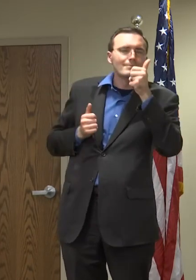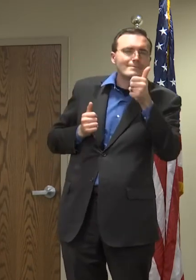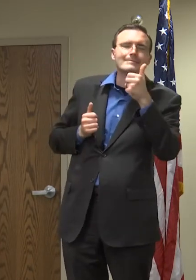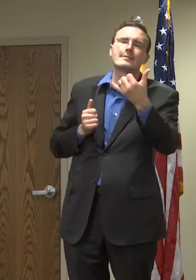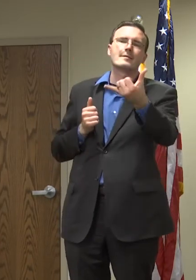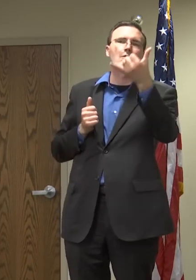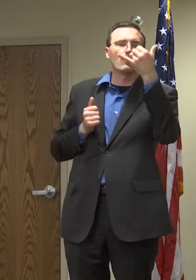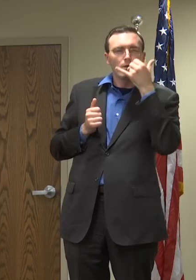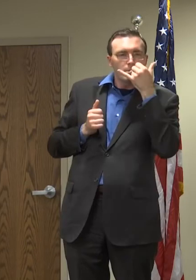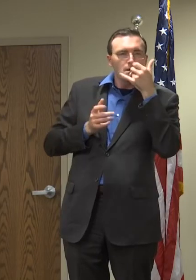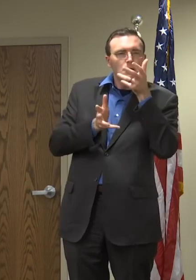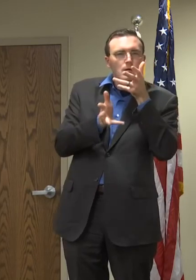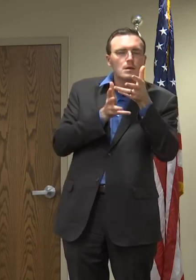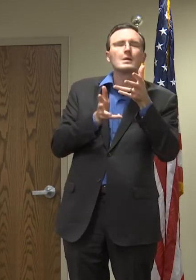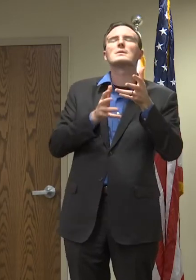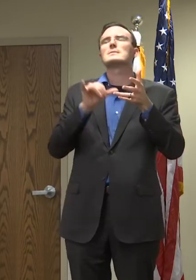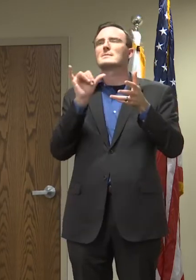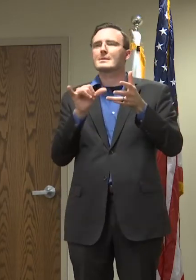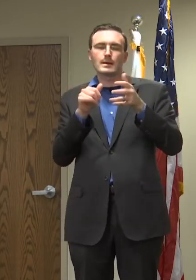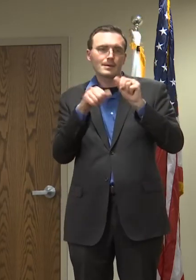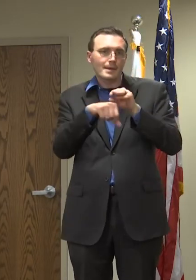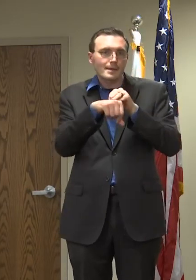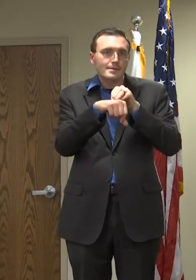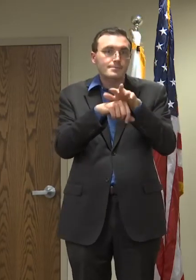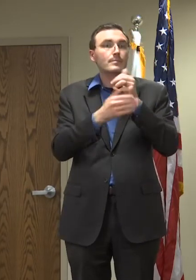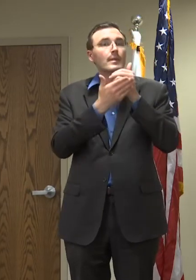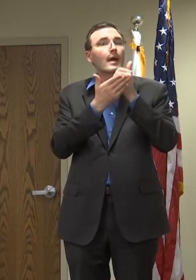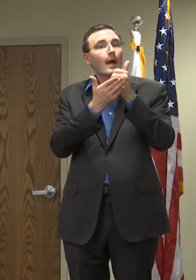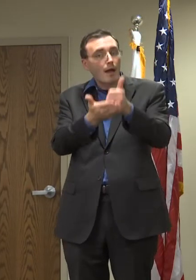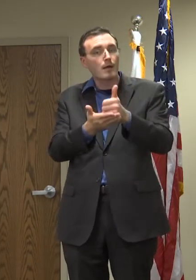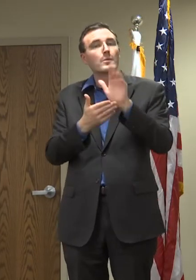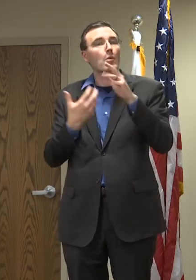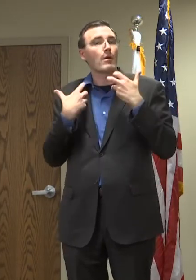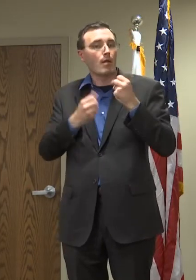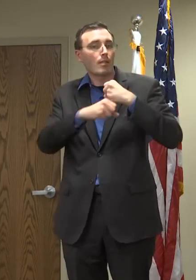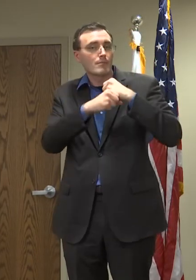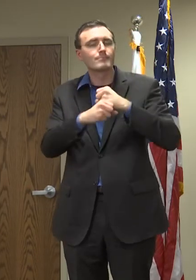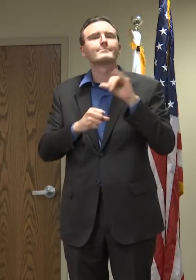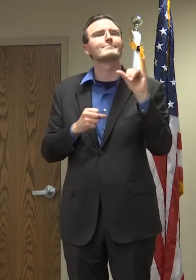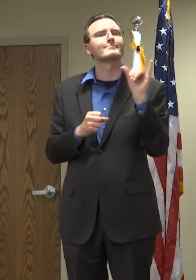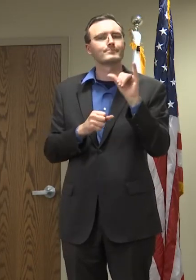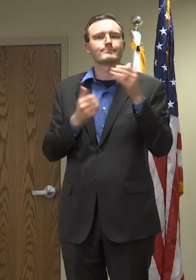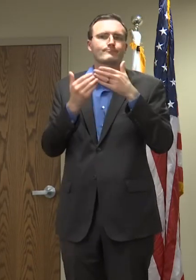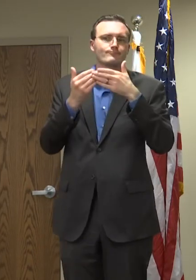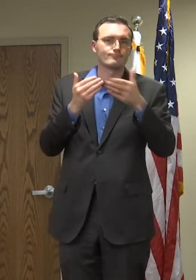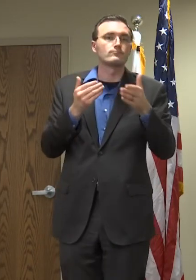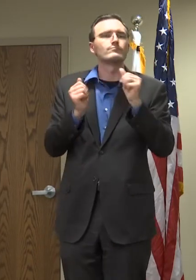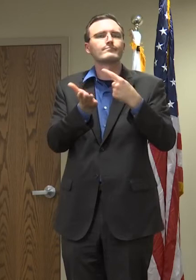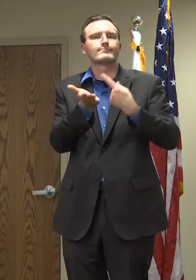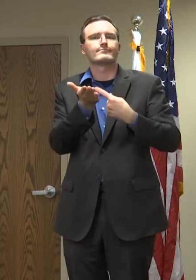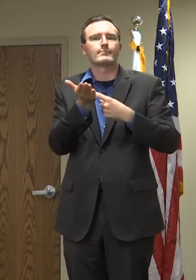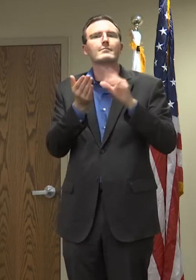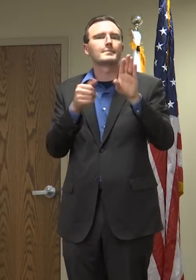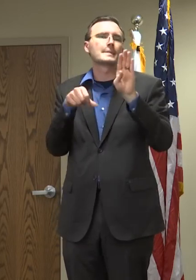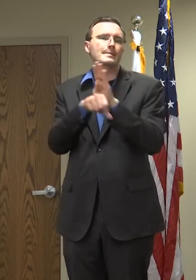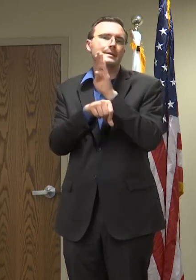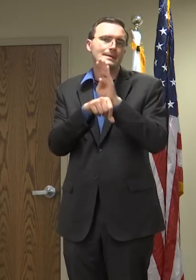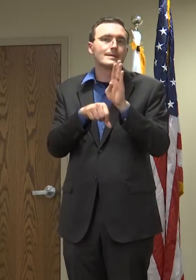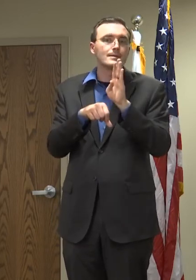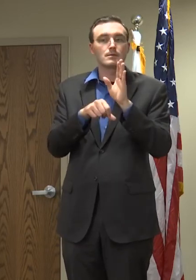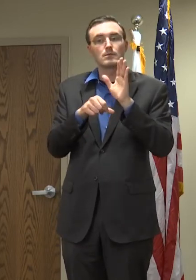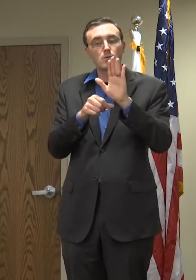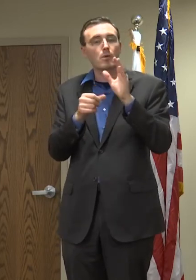the best guidance that protects not only the health, but also work with you about the livelihood. We've had some